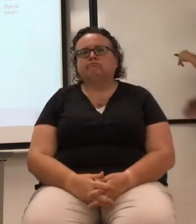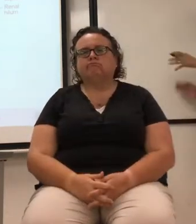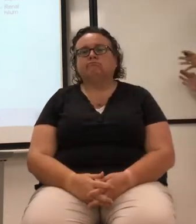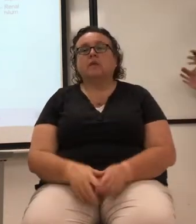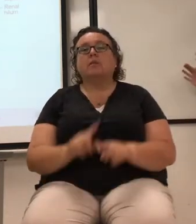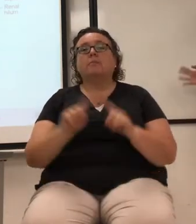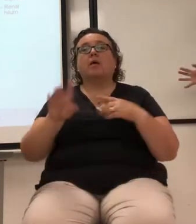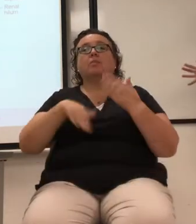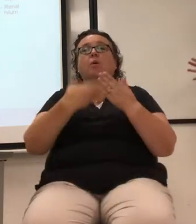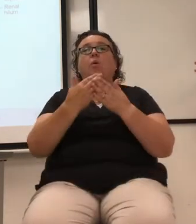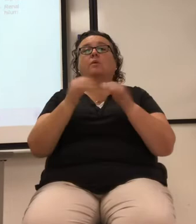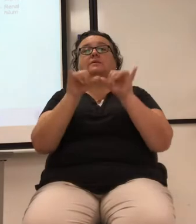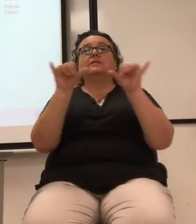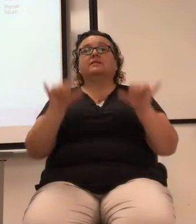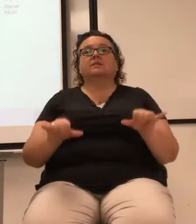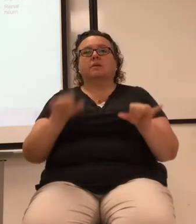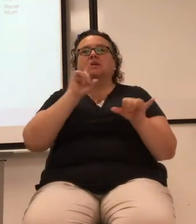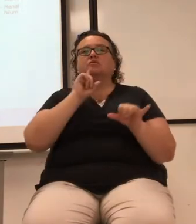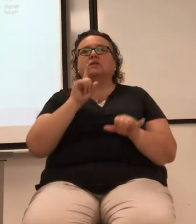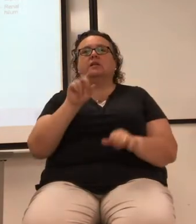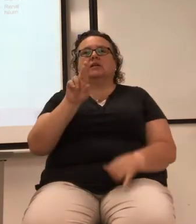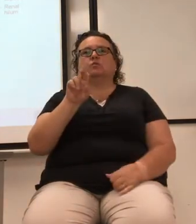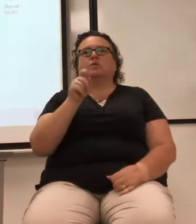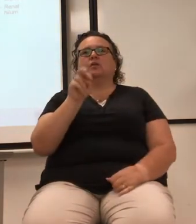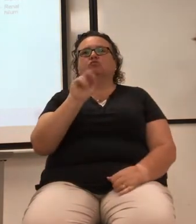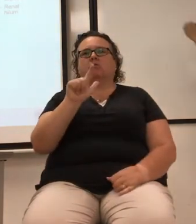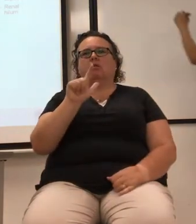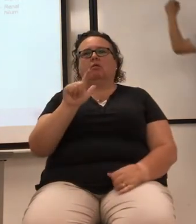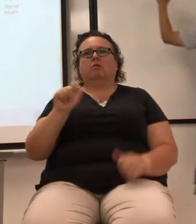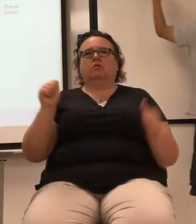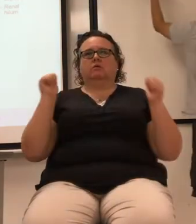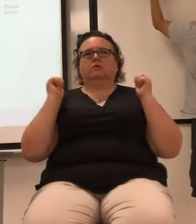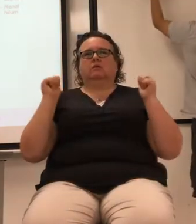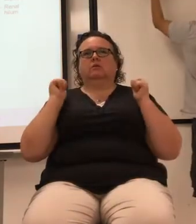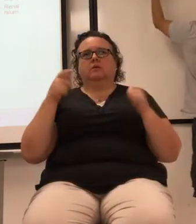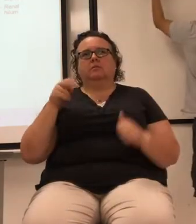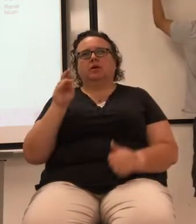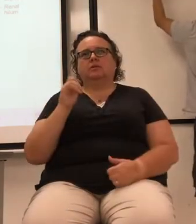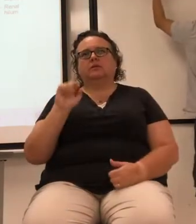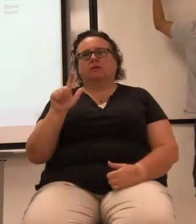the whole system is basically retroperitoneal, okay?